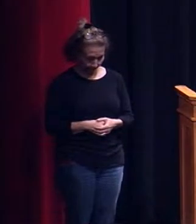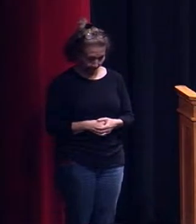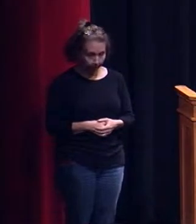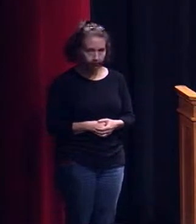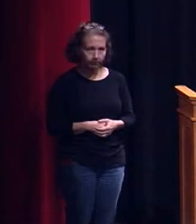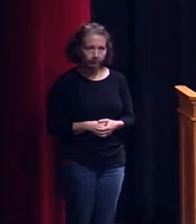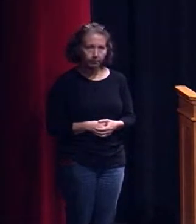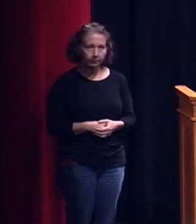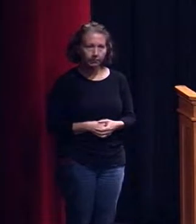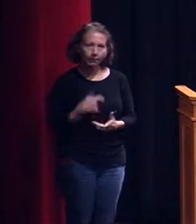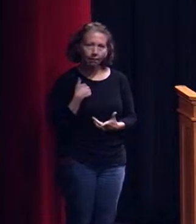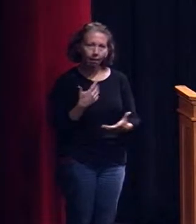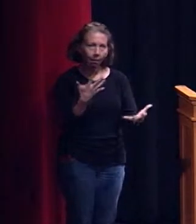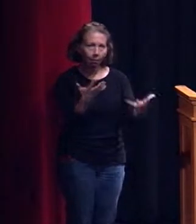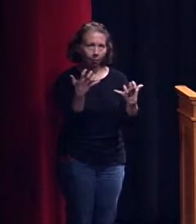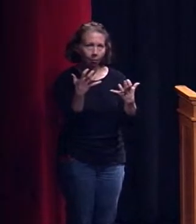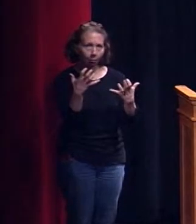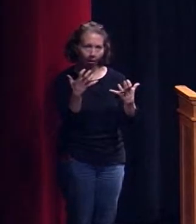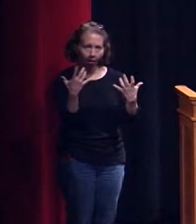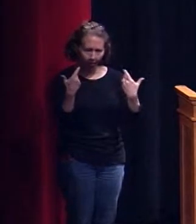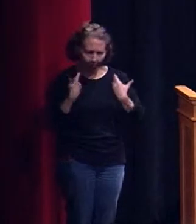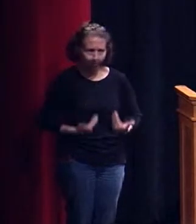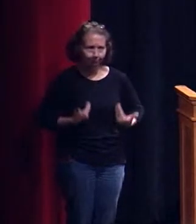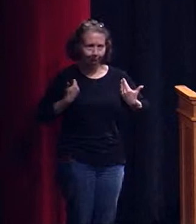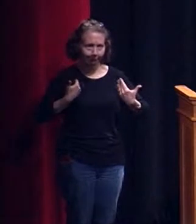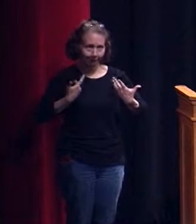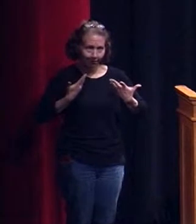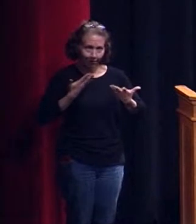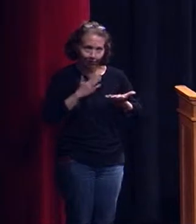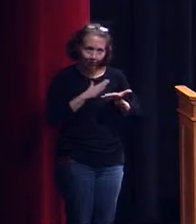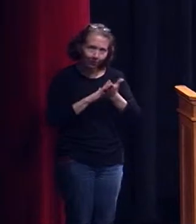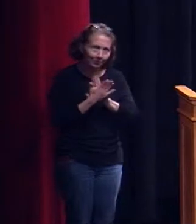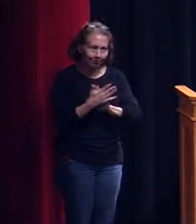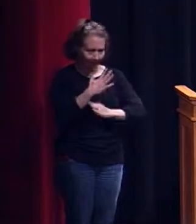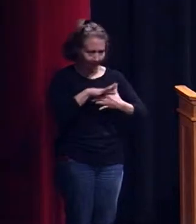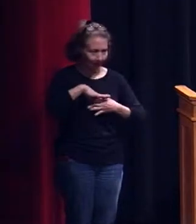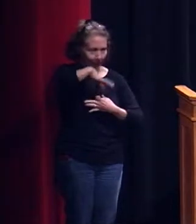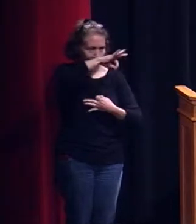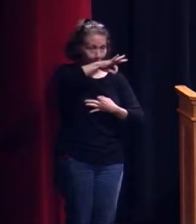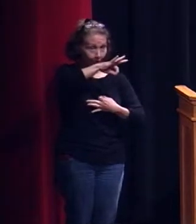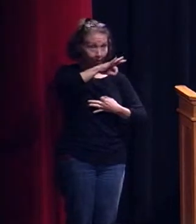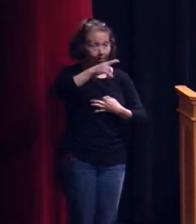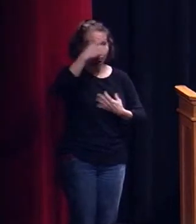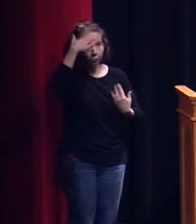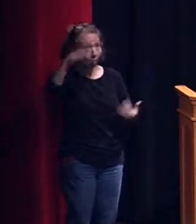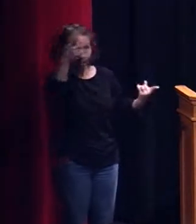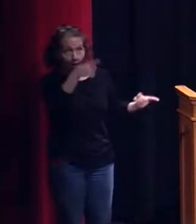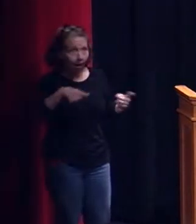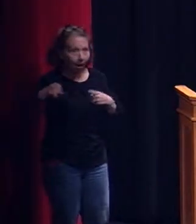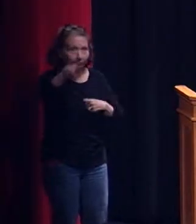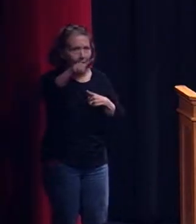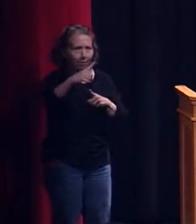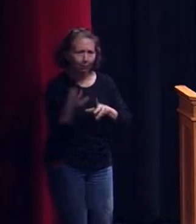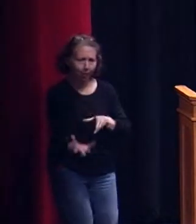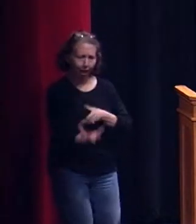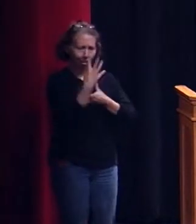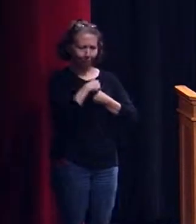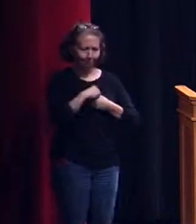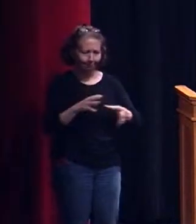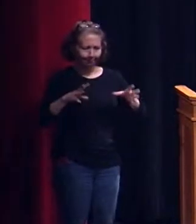I want to be a spirit that embraces the unknown with the confidence of finding something new.